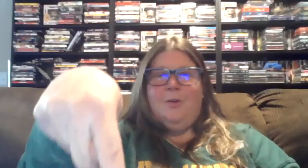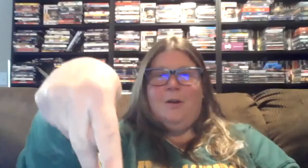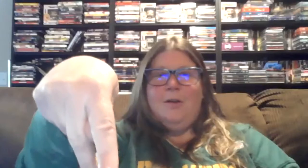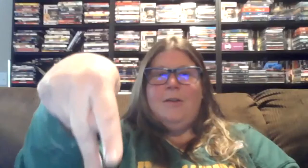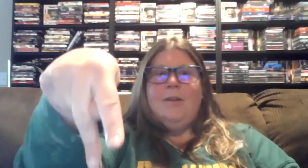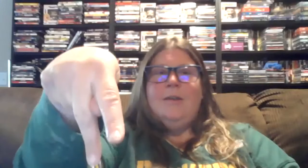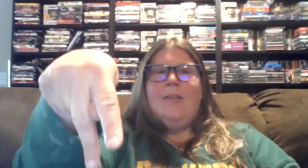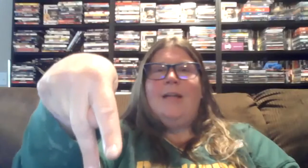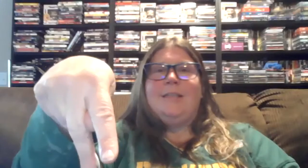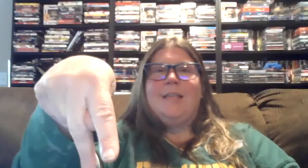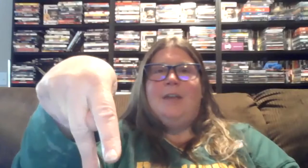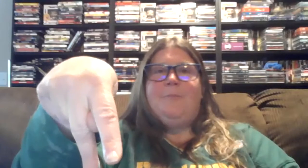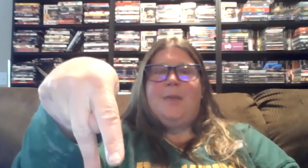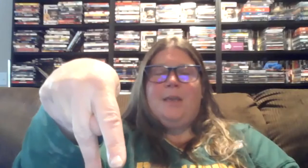floor. And that's the sign for P.